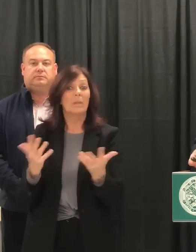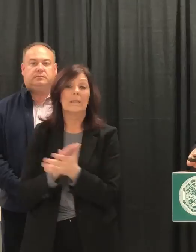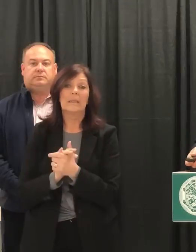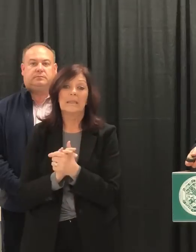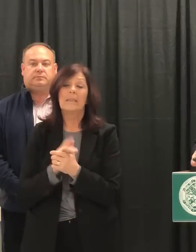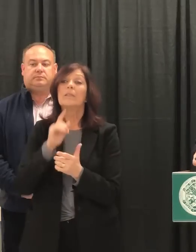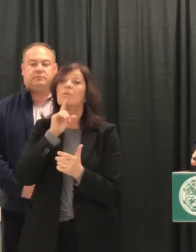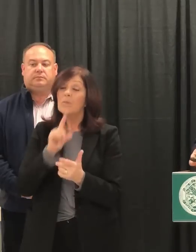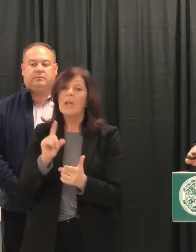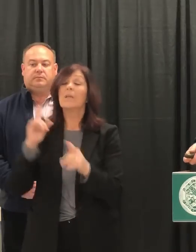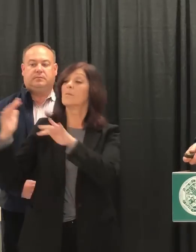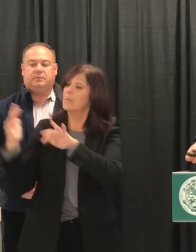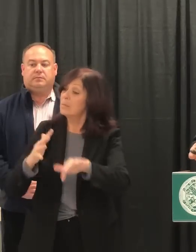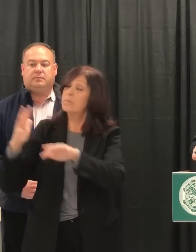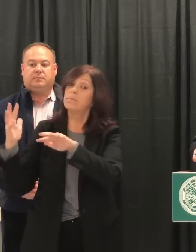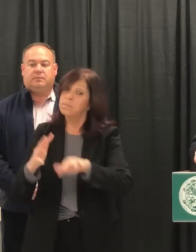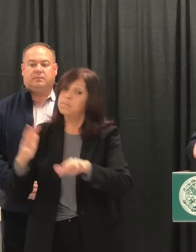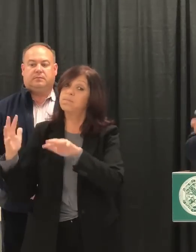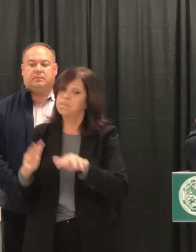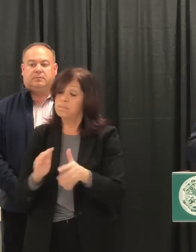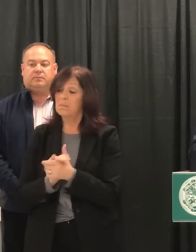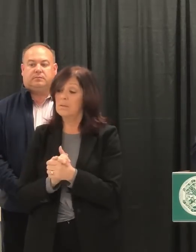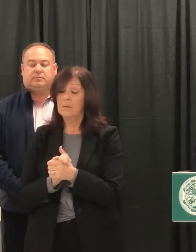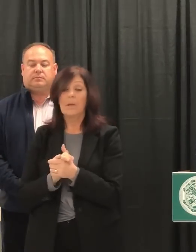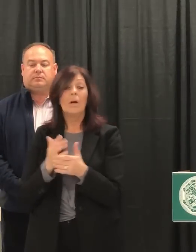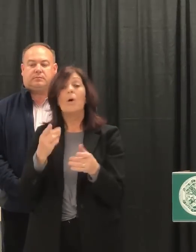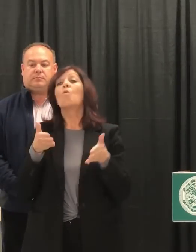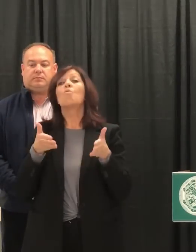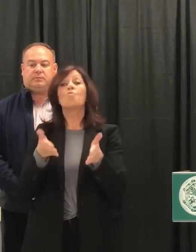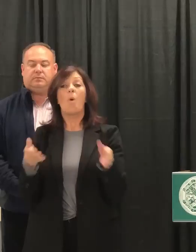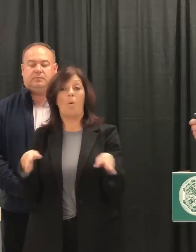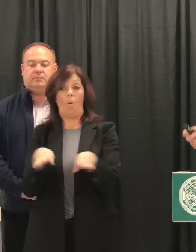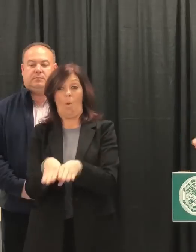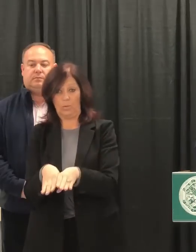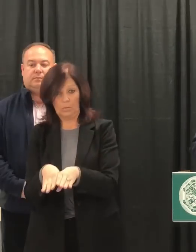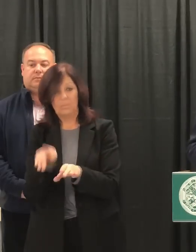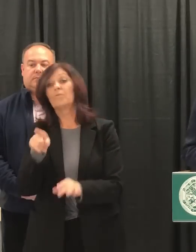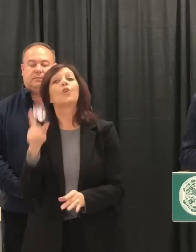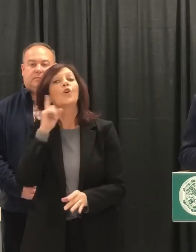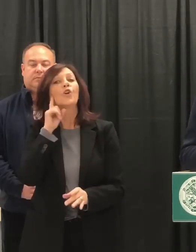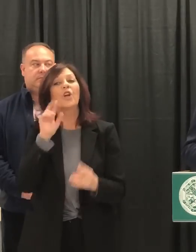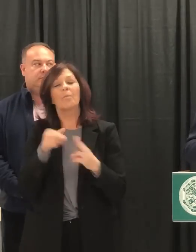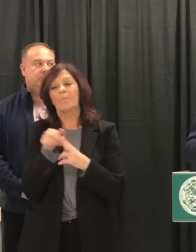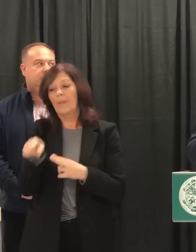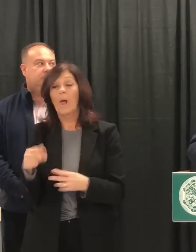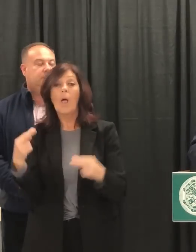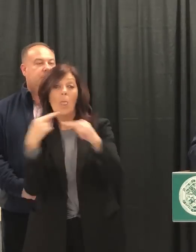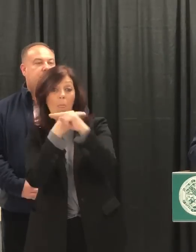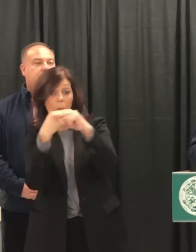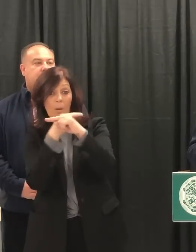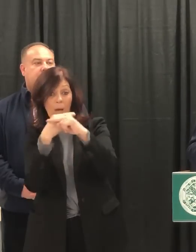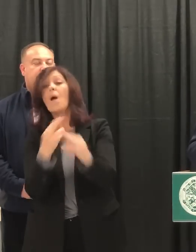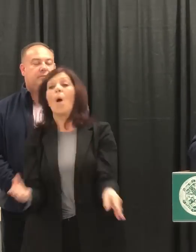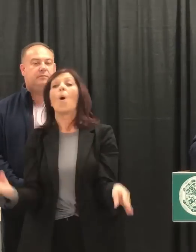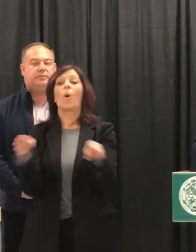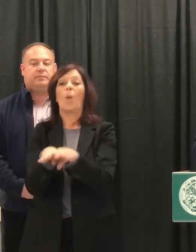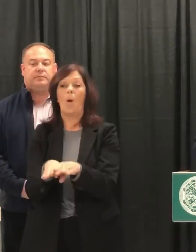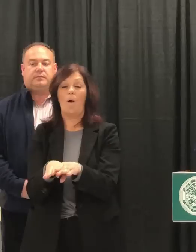is a blinding snowstorm. Road closures. You've probably heard a lot about this, but the thruway is officially